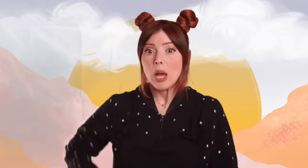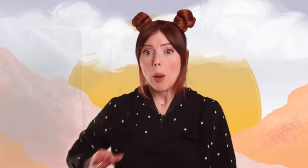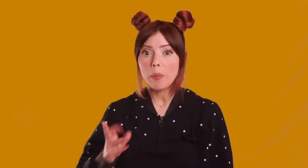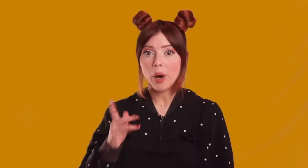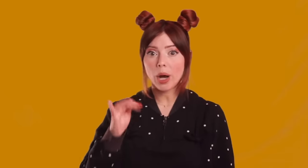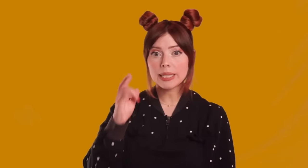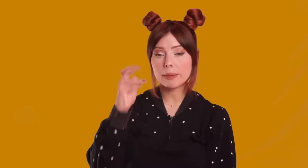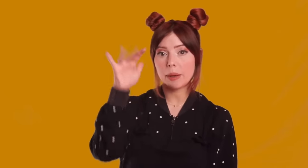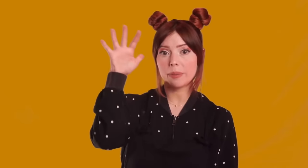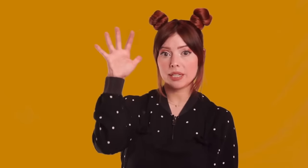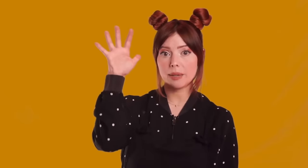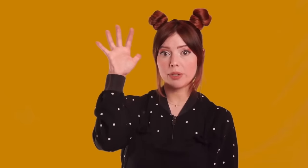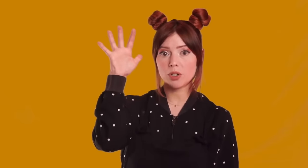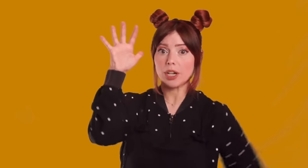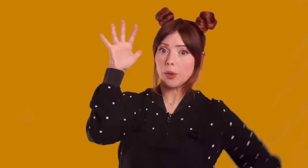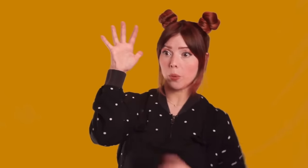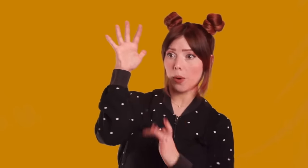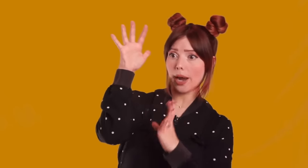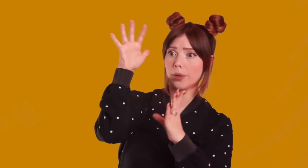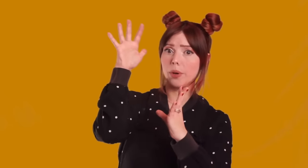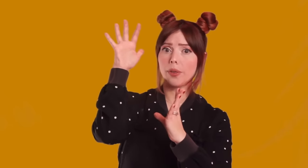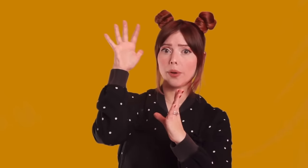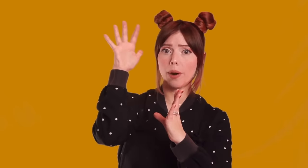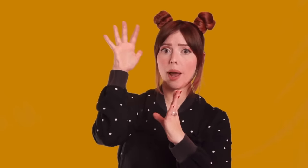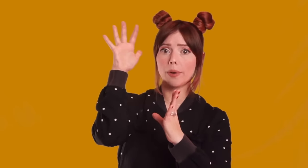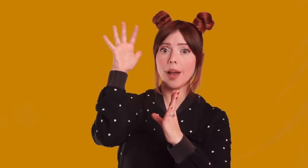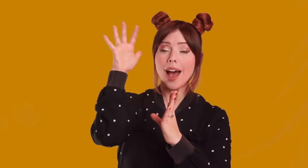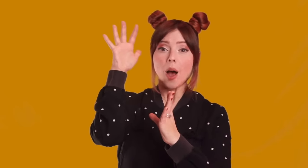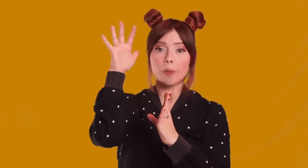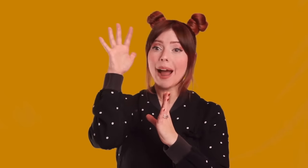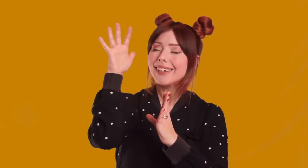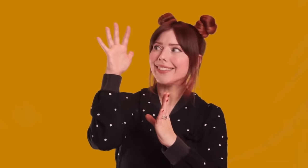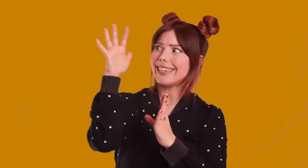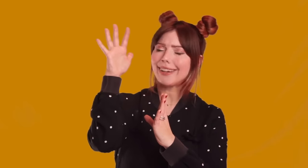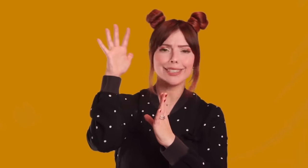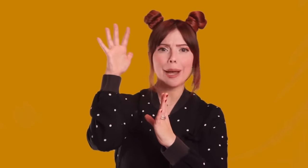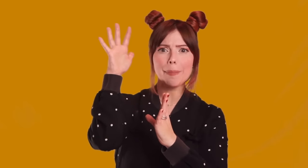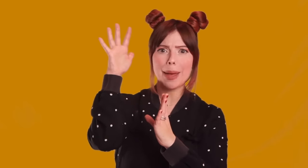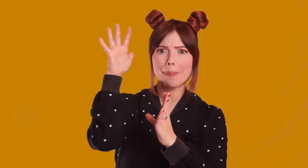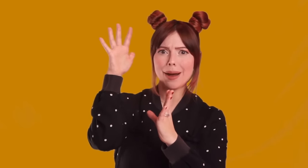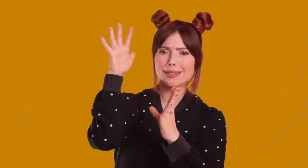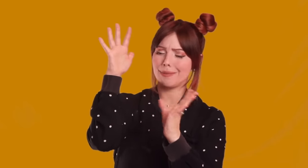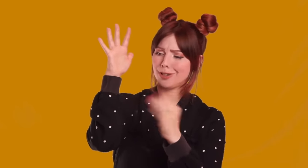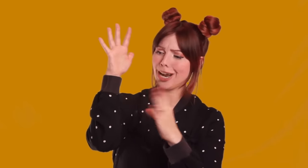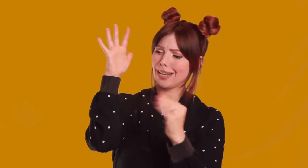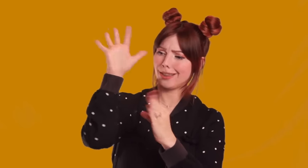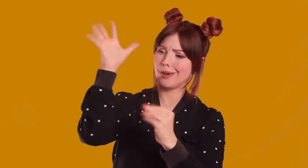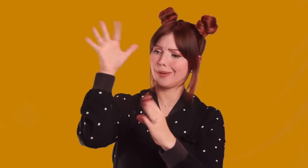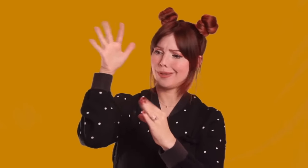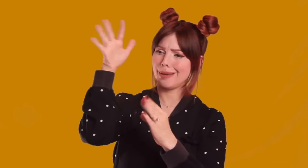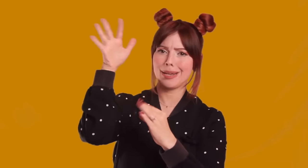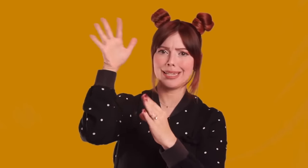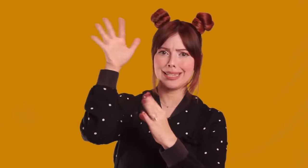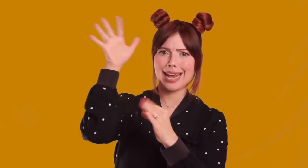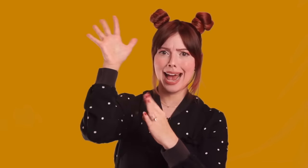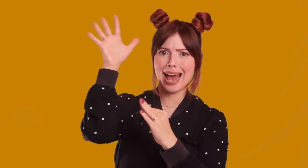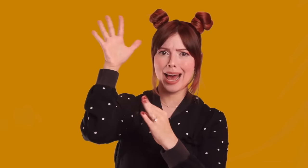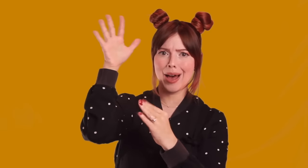tee-hee-hee-hee. Possum up a cinnamon tree, raccoon on the ground. Raccoon shouts up at possum, shake those cinnamons